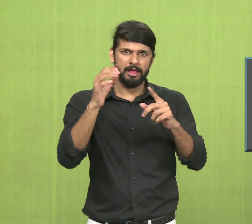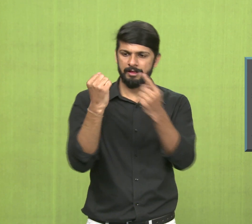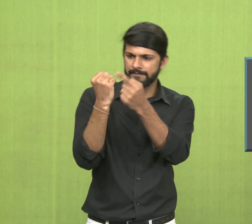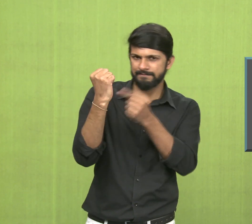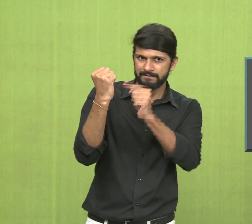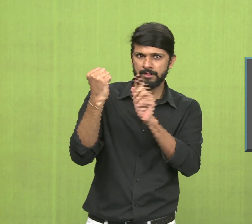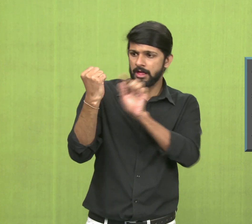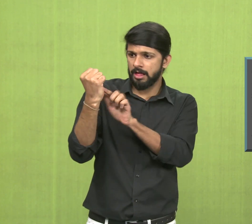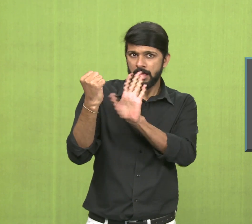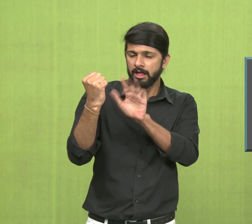numerals?